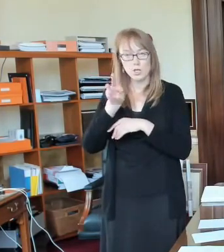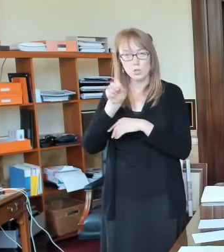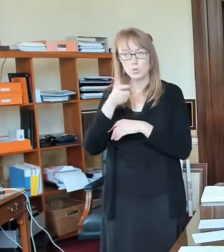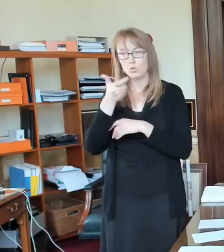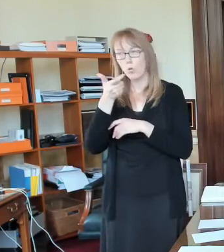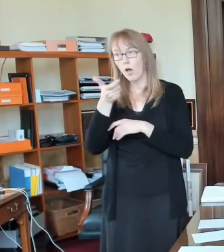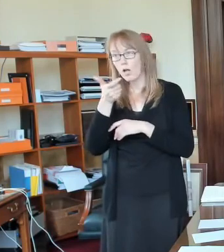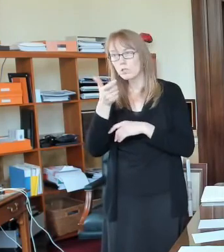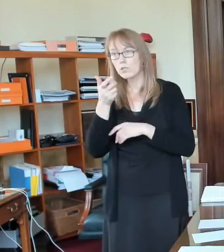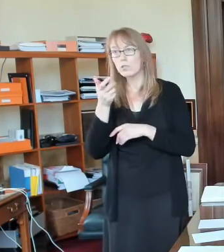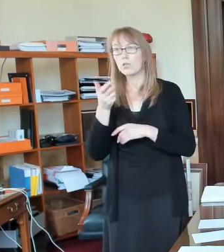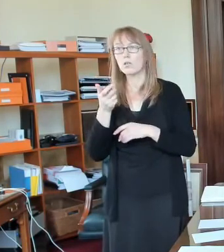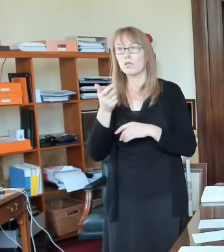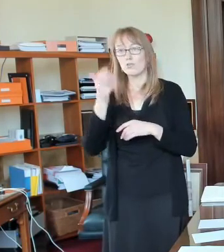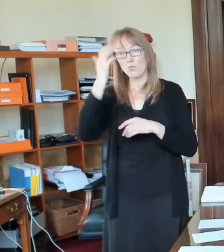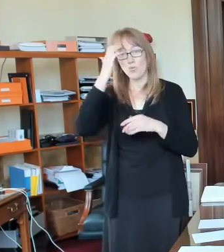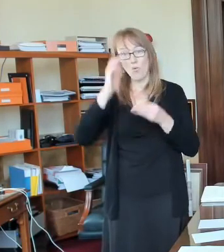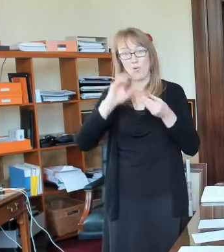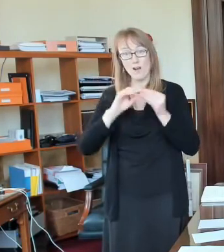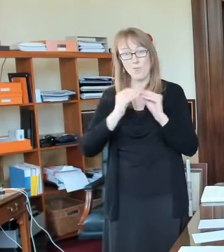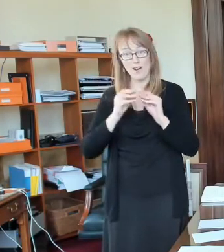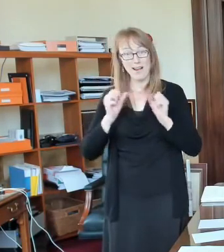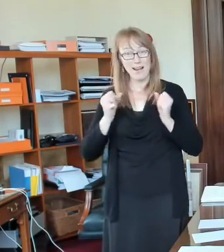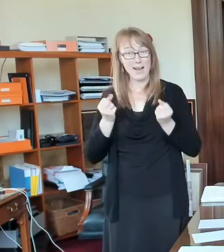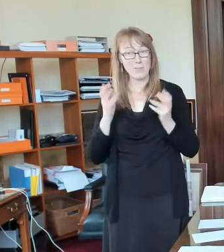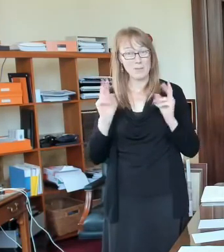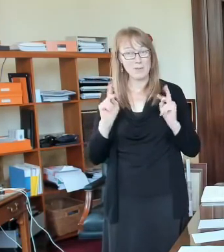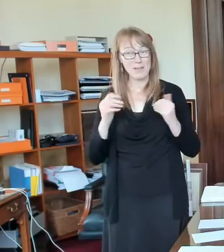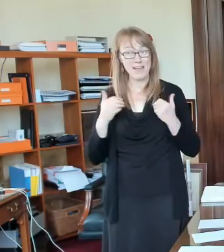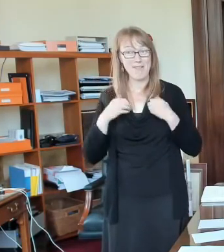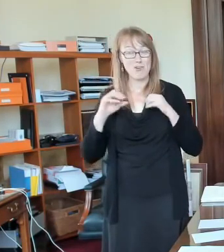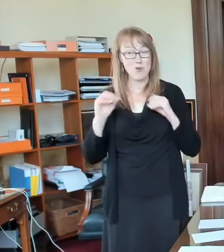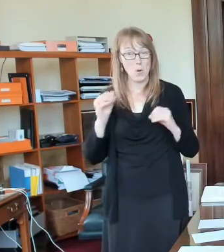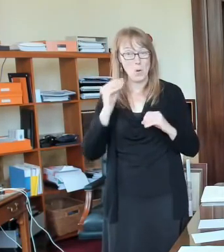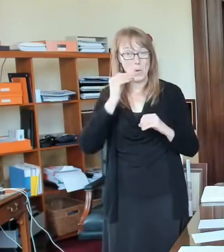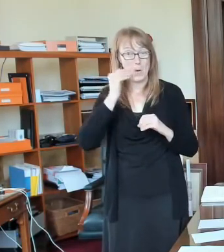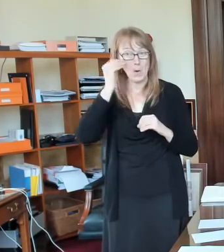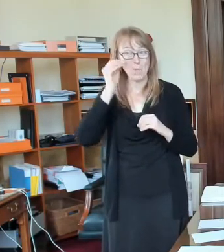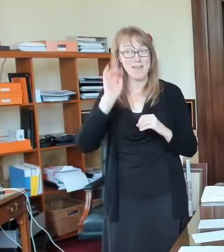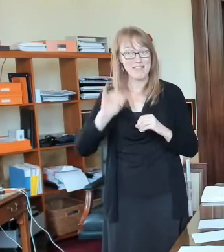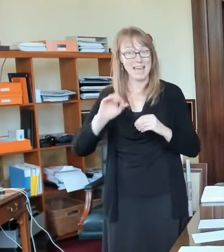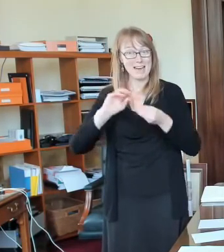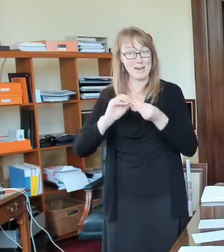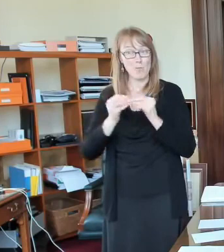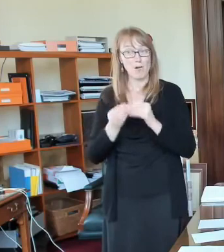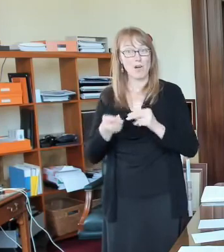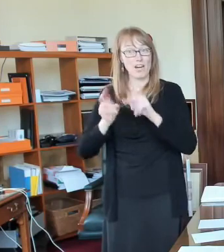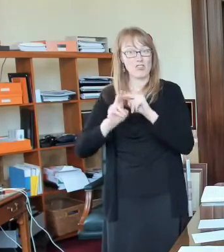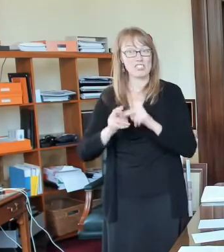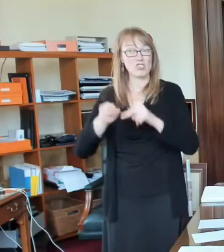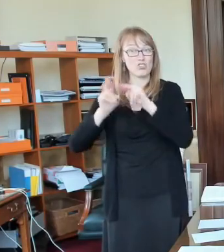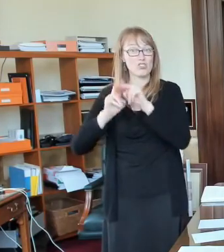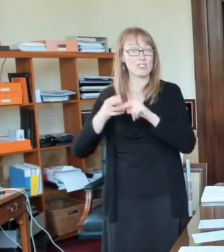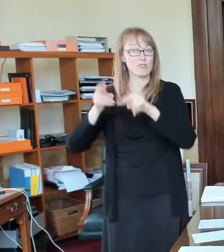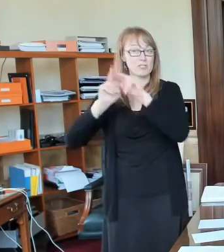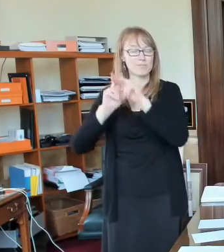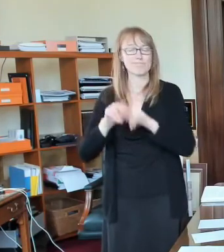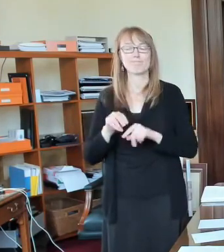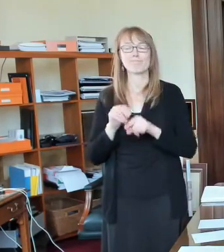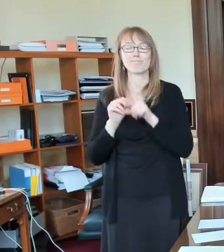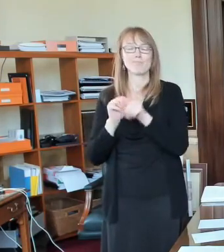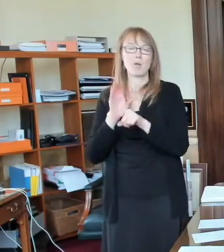I think that, we can expect that that's going to continue. Now, we do not expect Buda to be